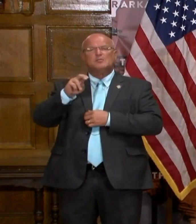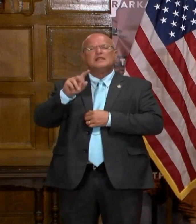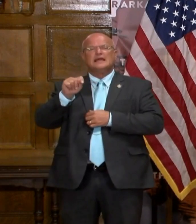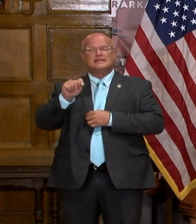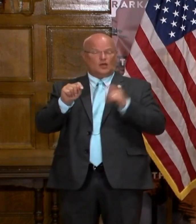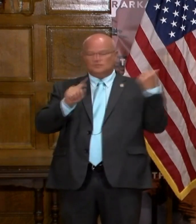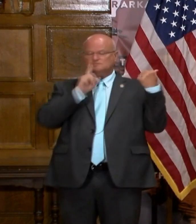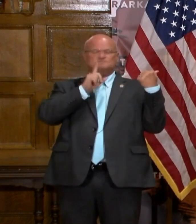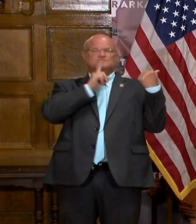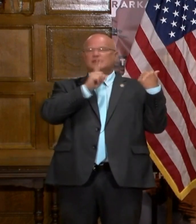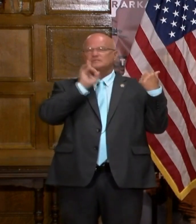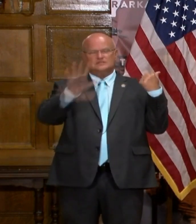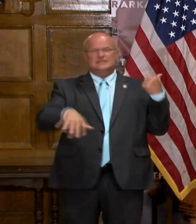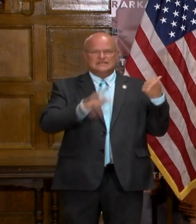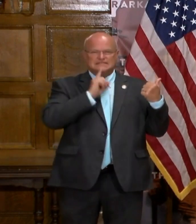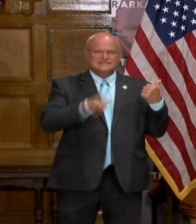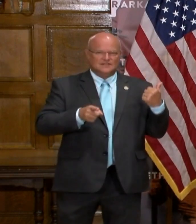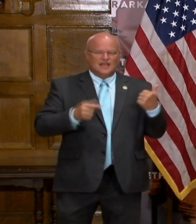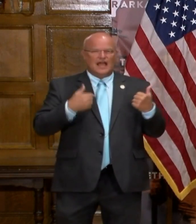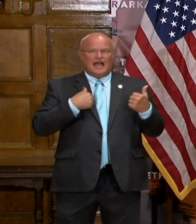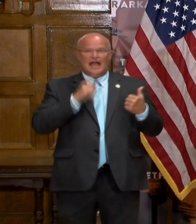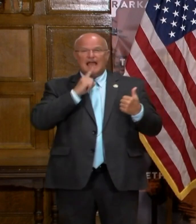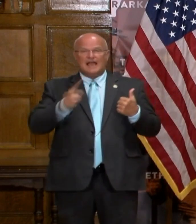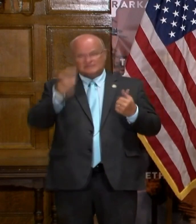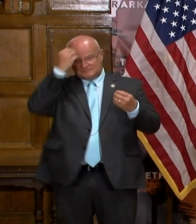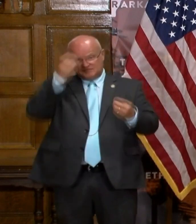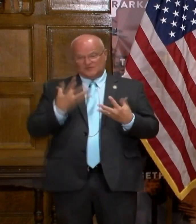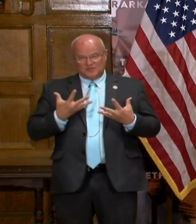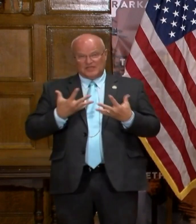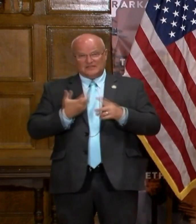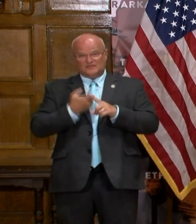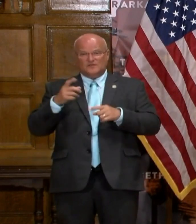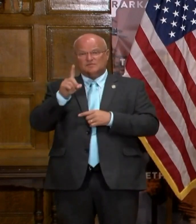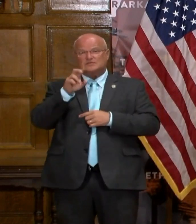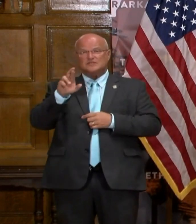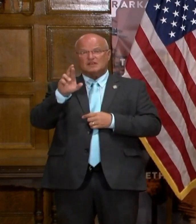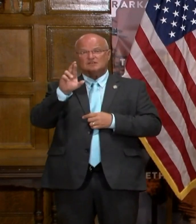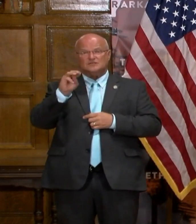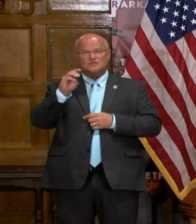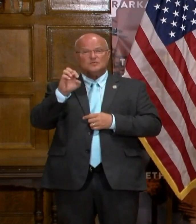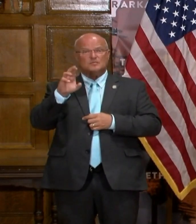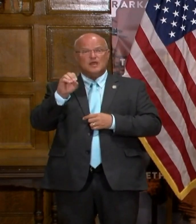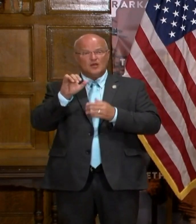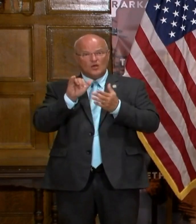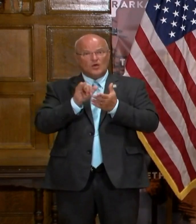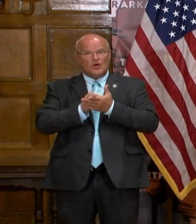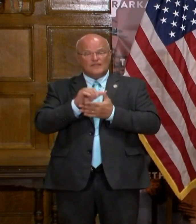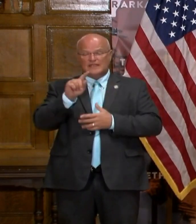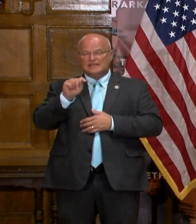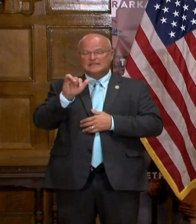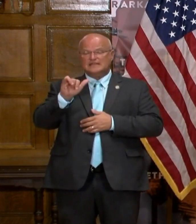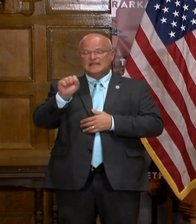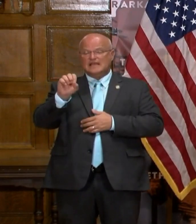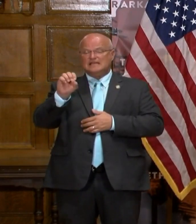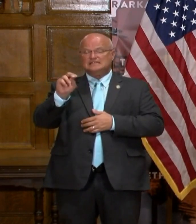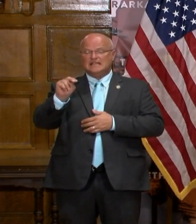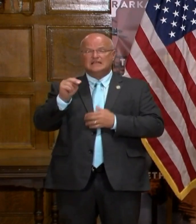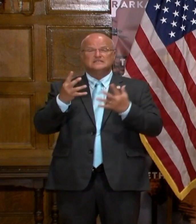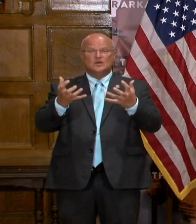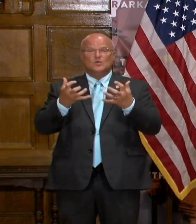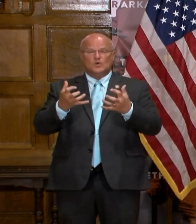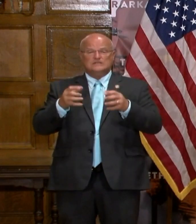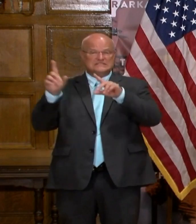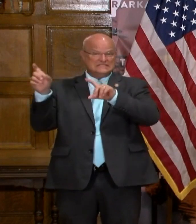Oh, absolutely. I actually got that information from Dr. Romero that Tyson's wants